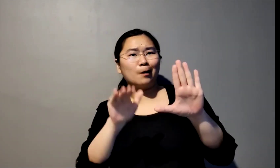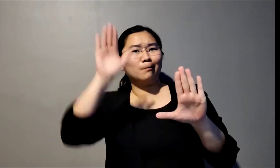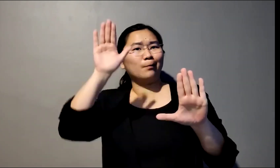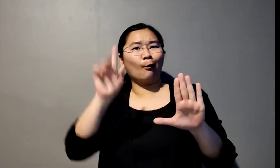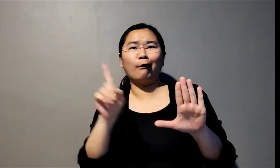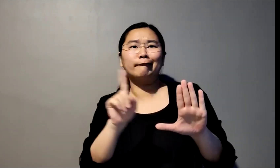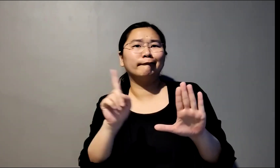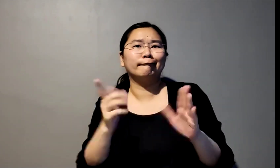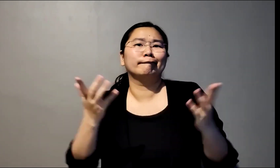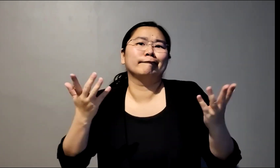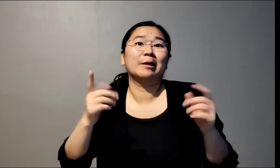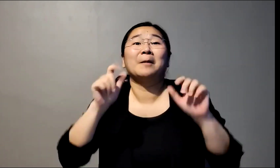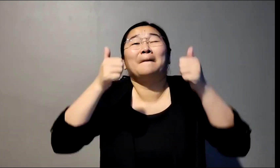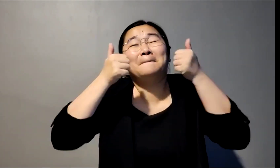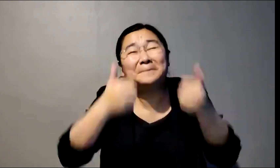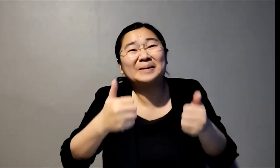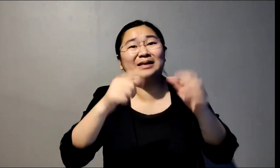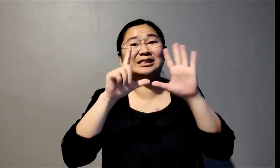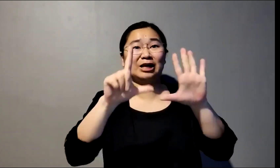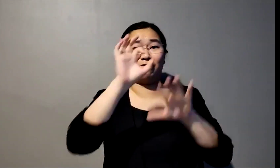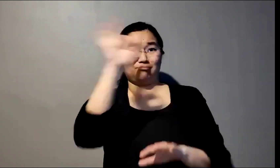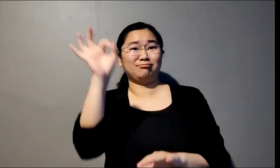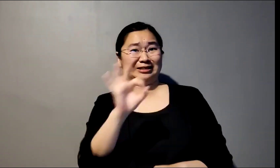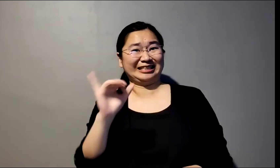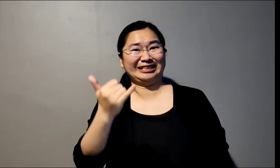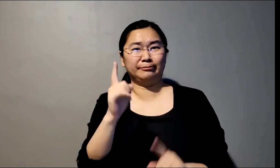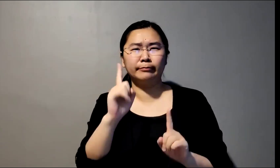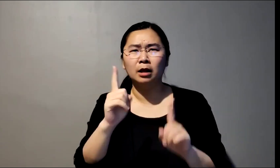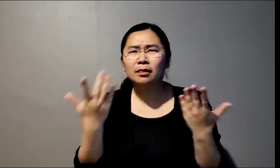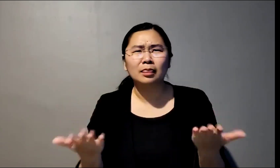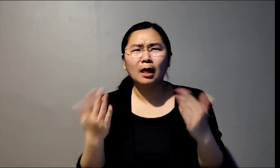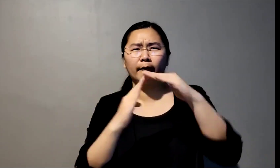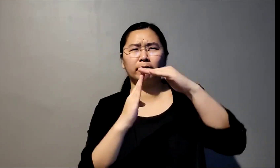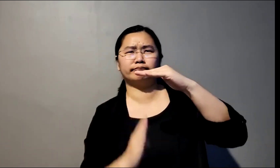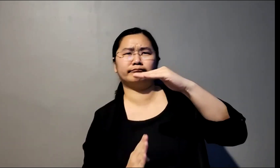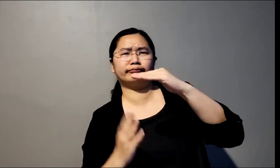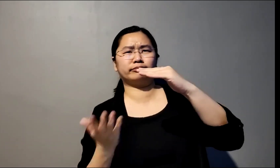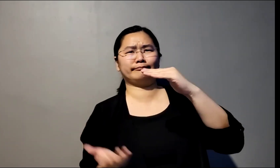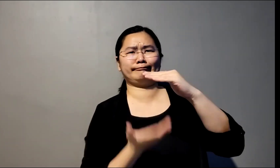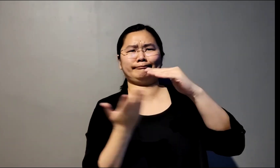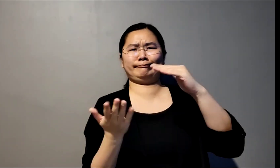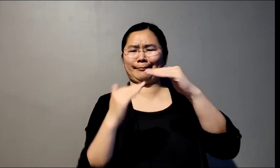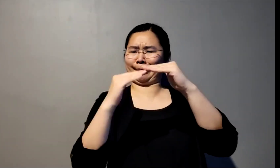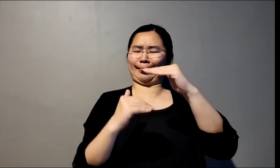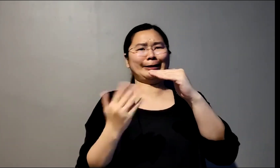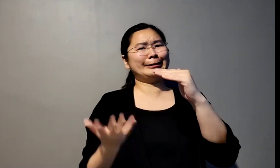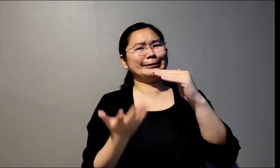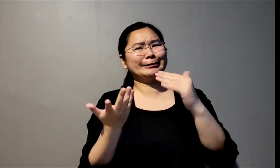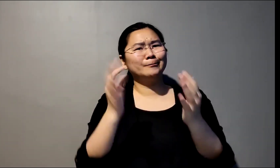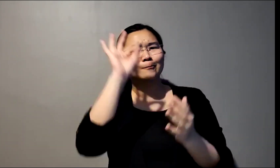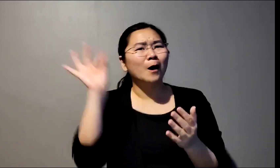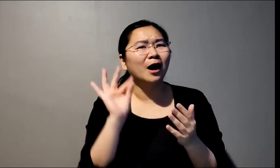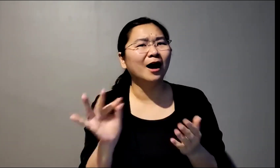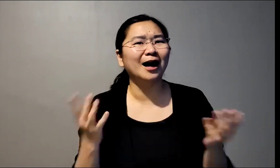dependence on the international grants in order to operate